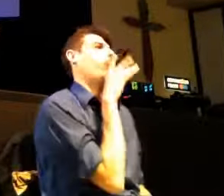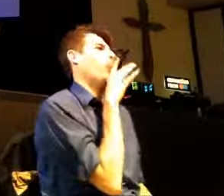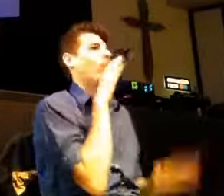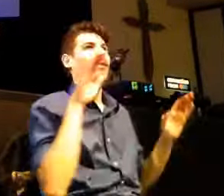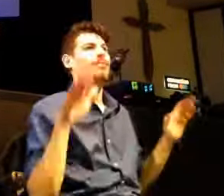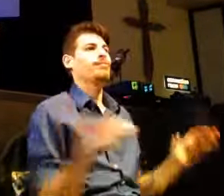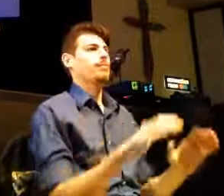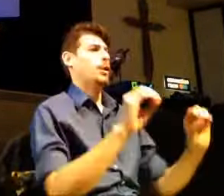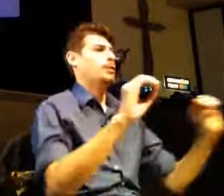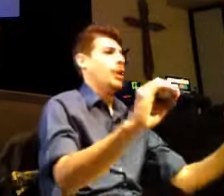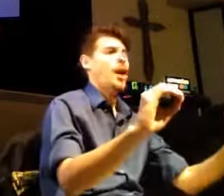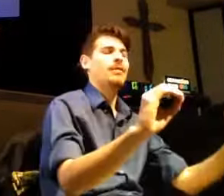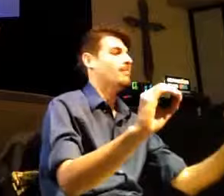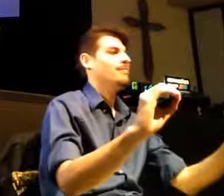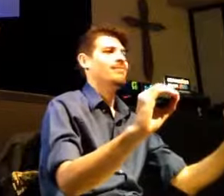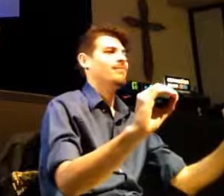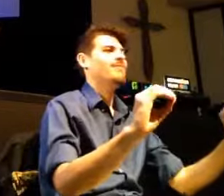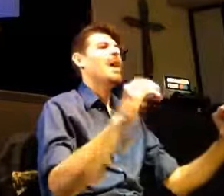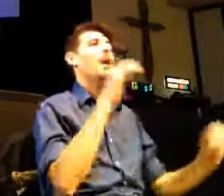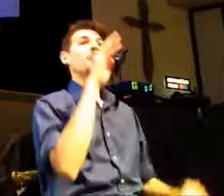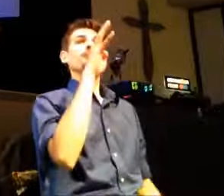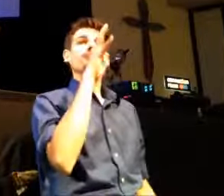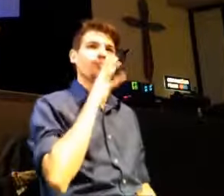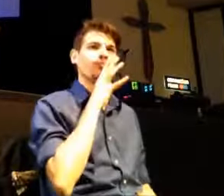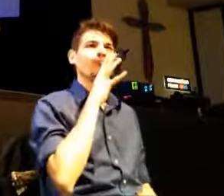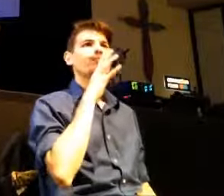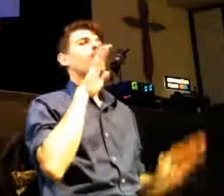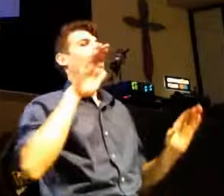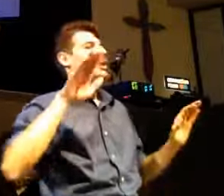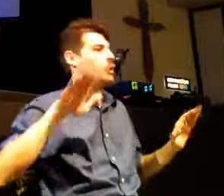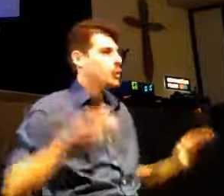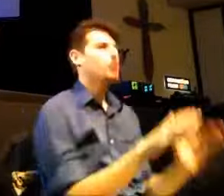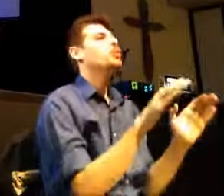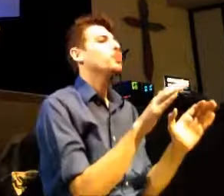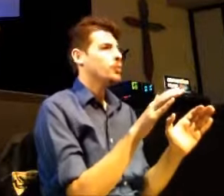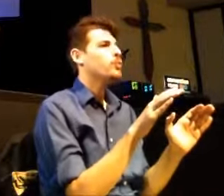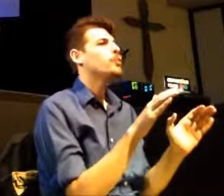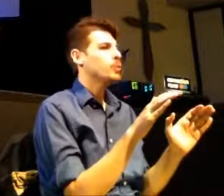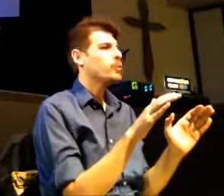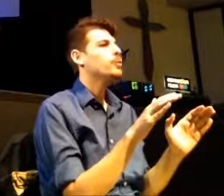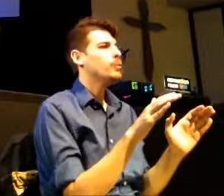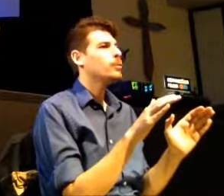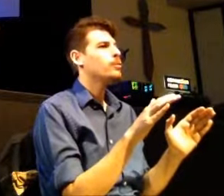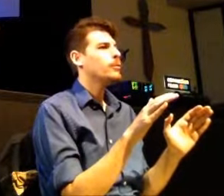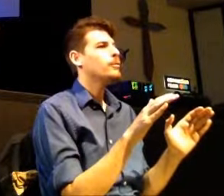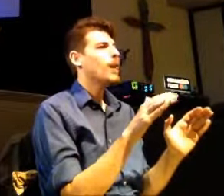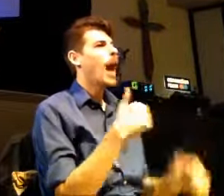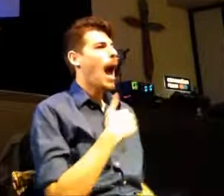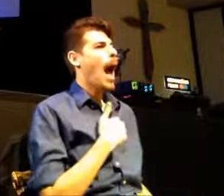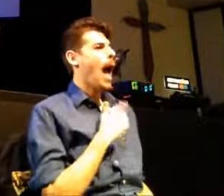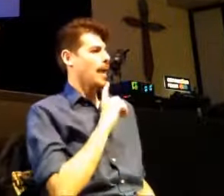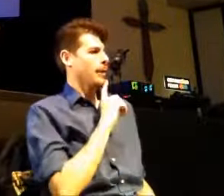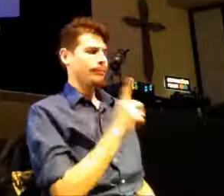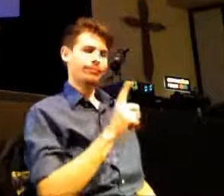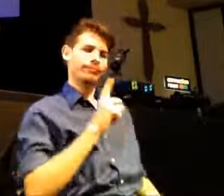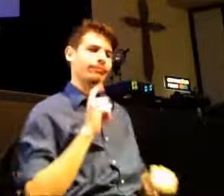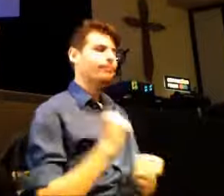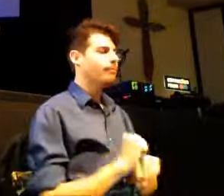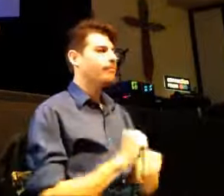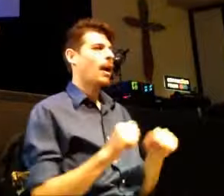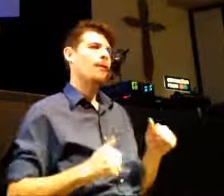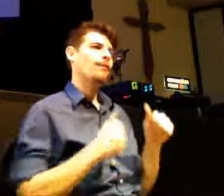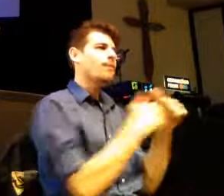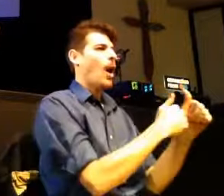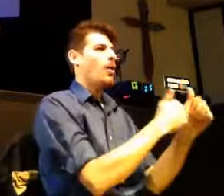actually act in a way of faith against what I fear most in this moment, to say, I am a follower of